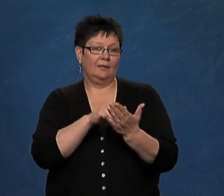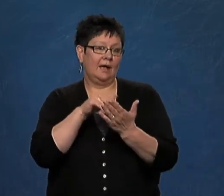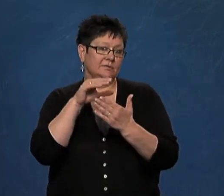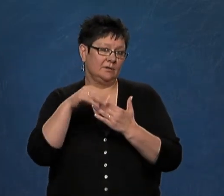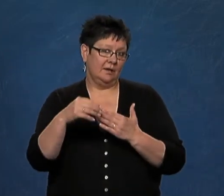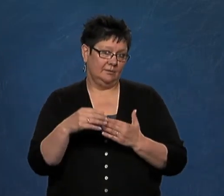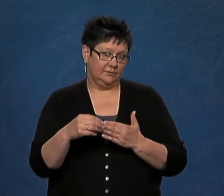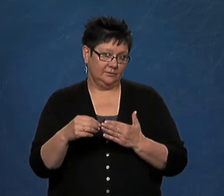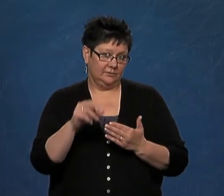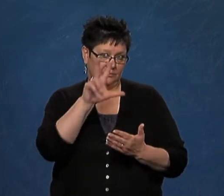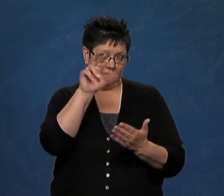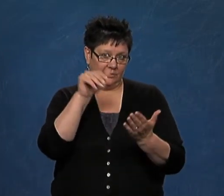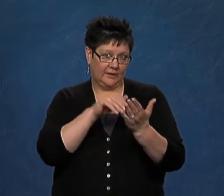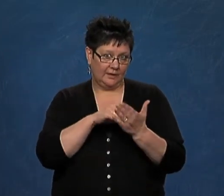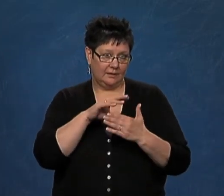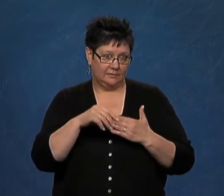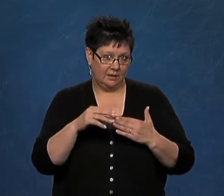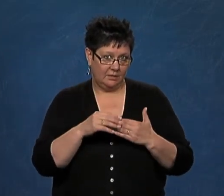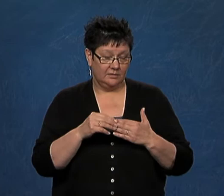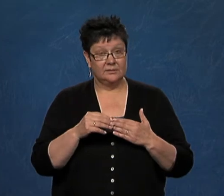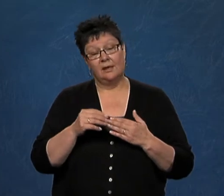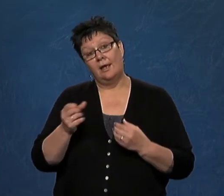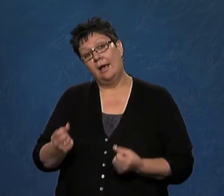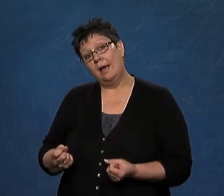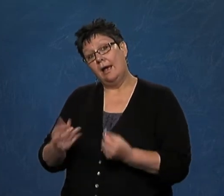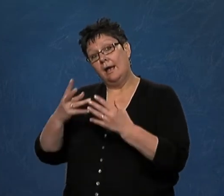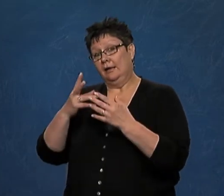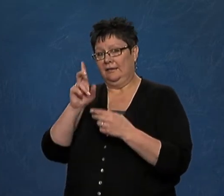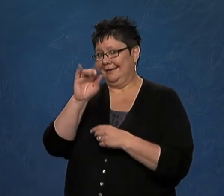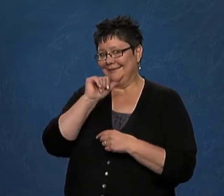him to New Jersey was $30,000.